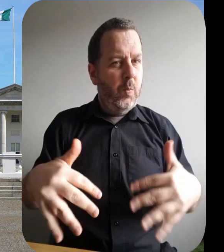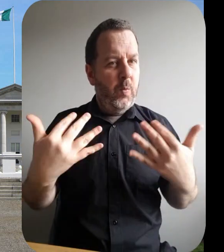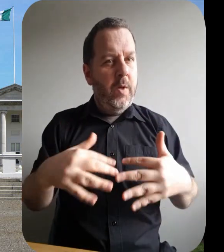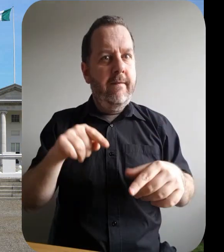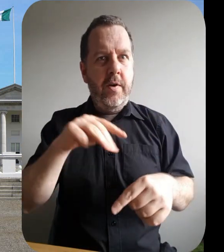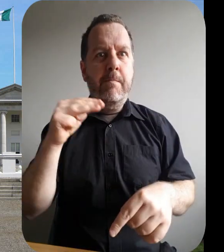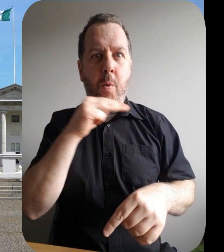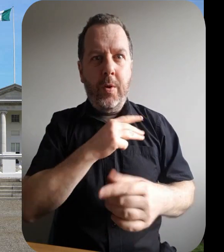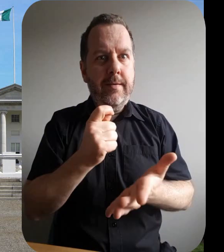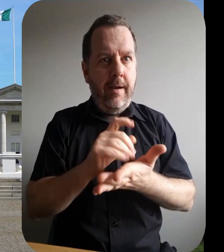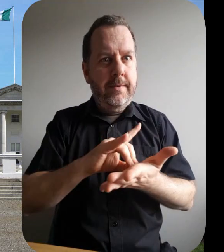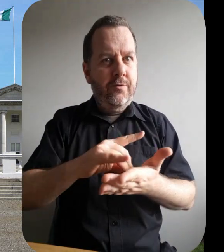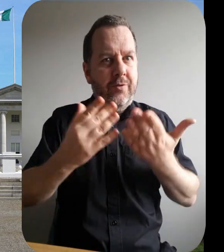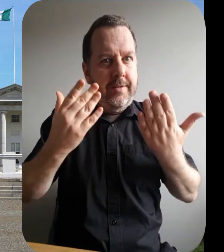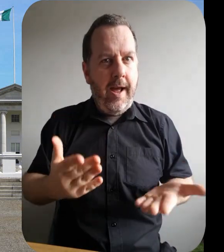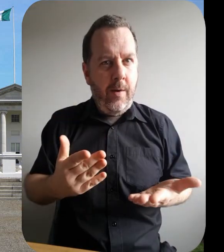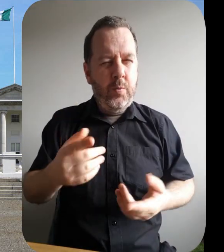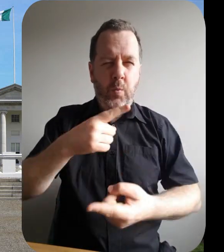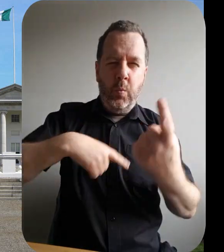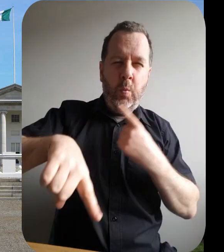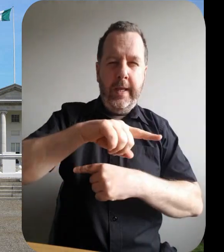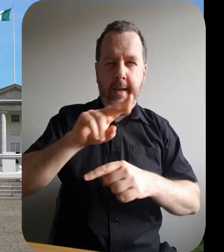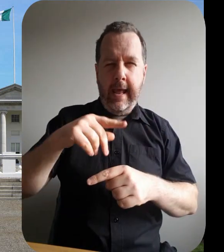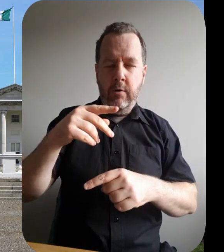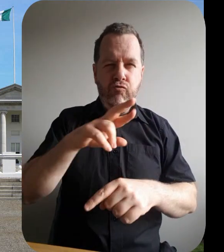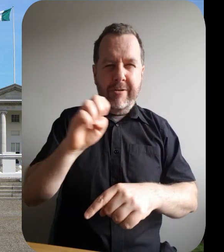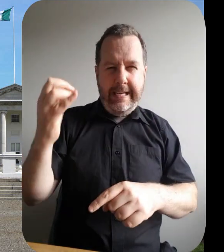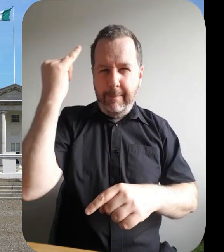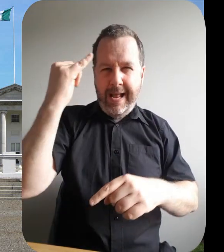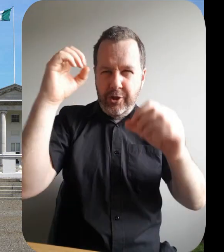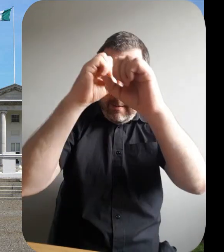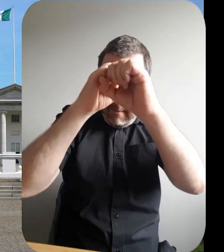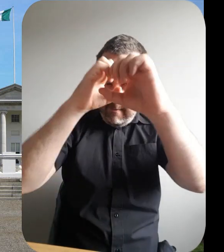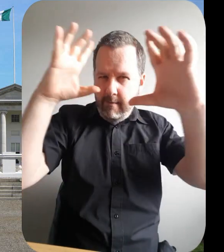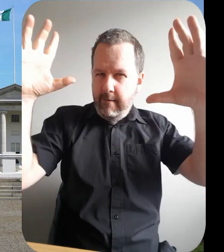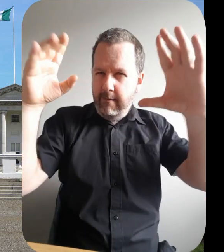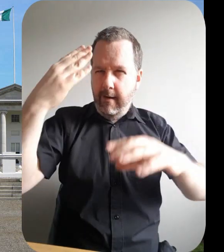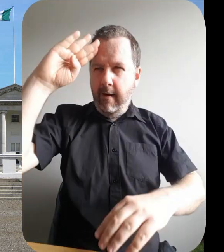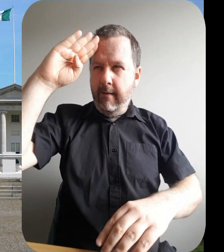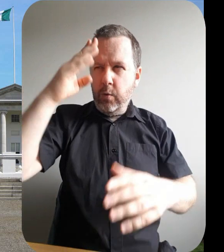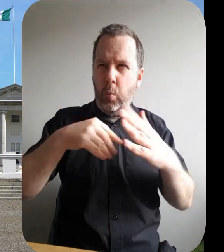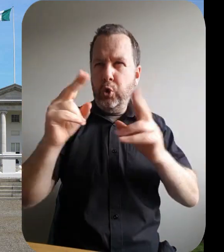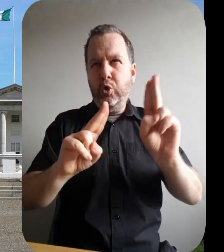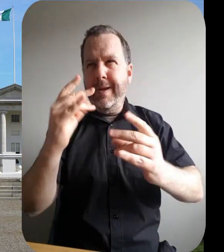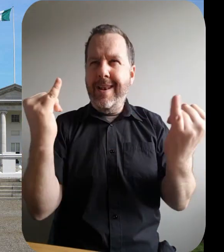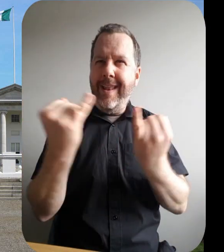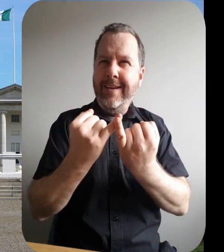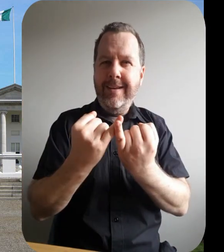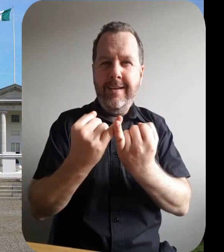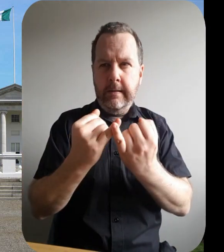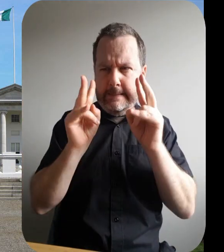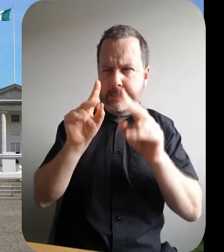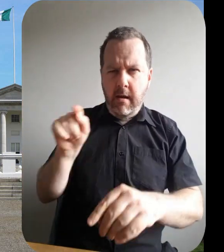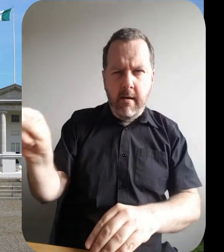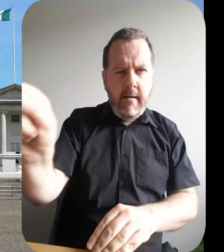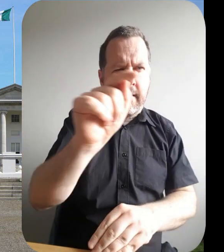critical turning point in our history, we are invited to reimagine and reconstruct, drawing on the great